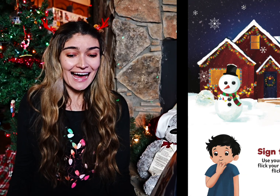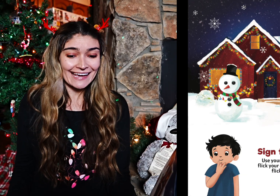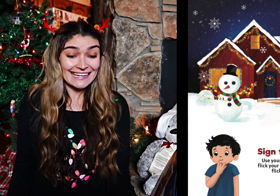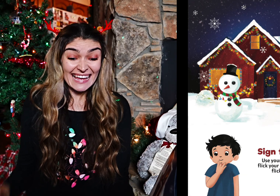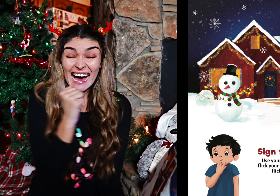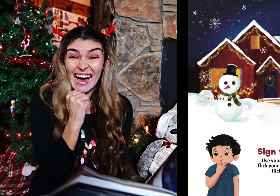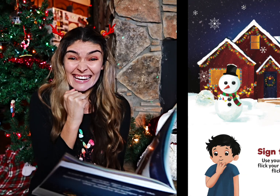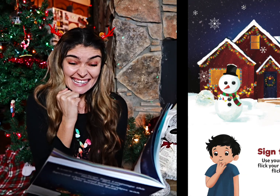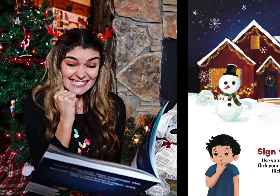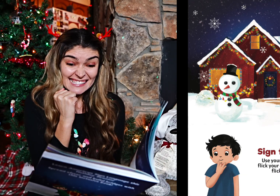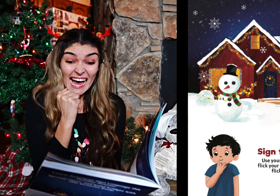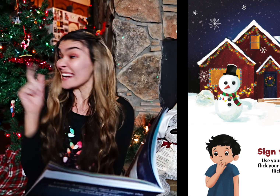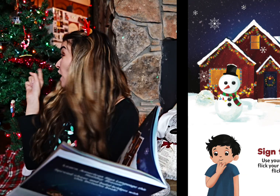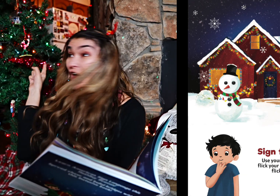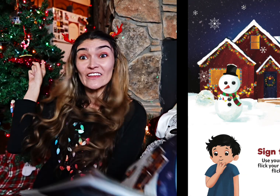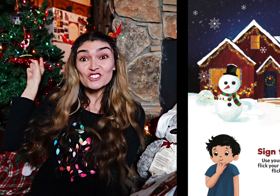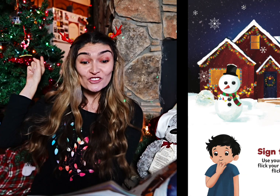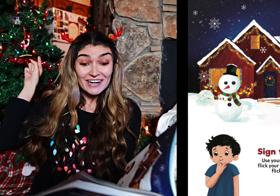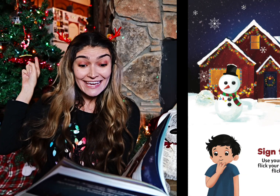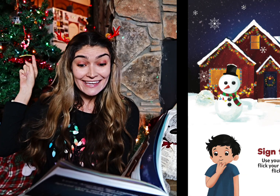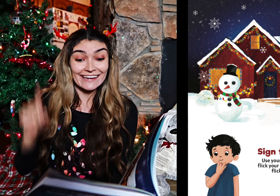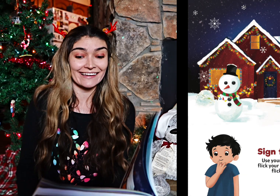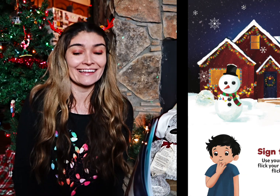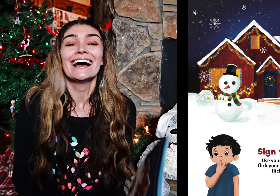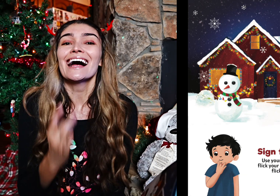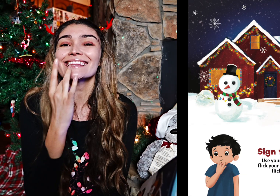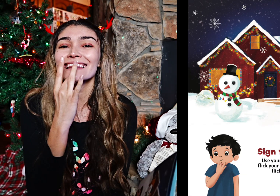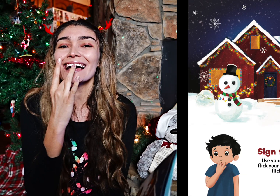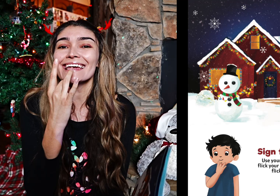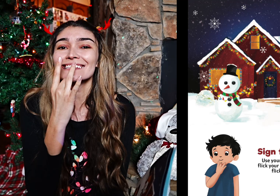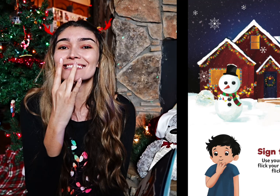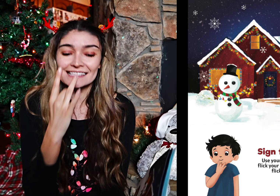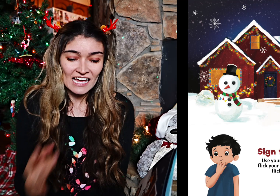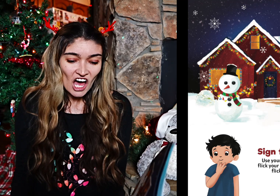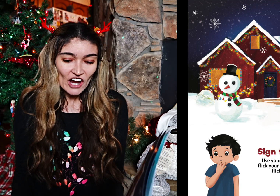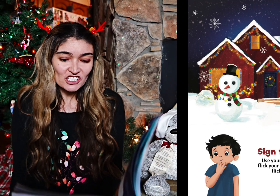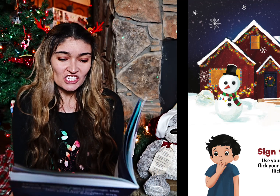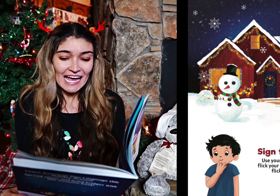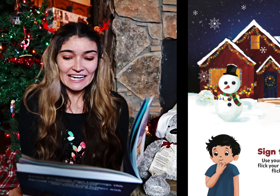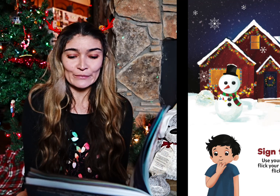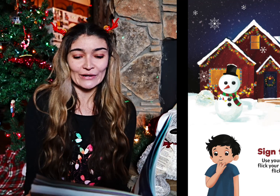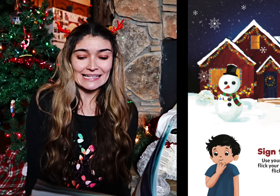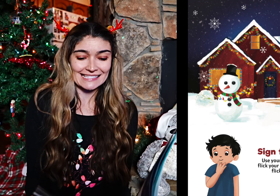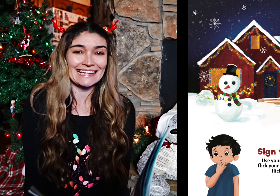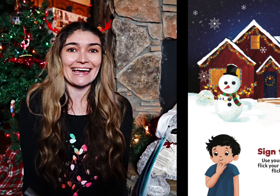outside and hide inside on the tree. Lights are shining bright tonight,